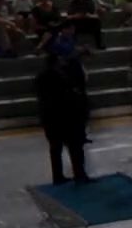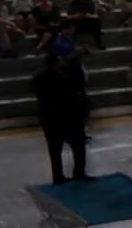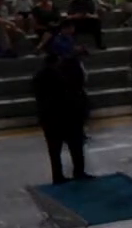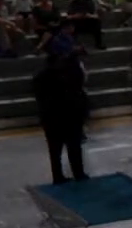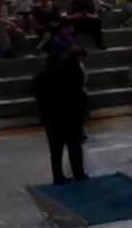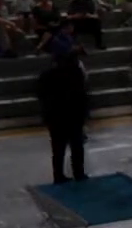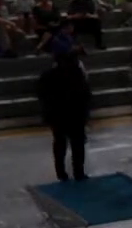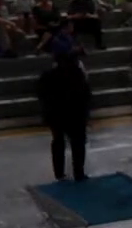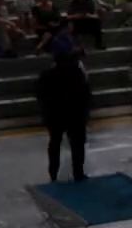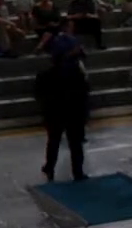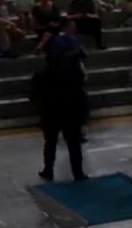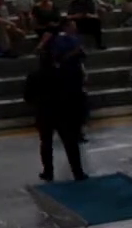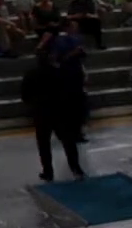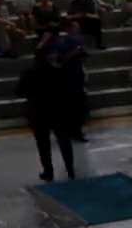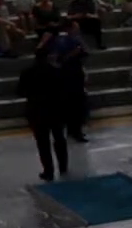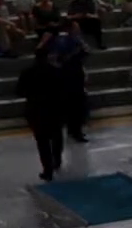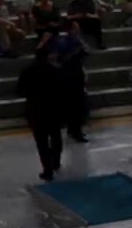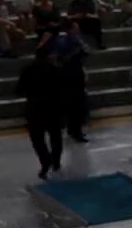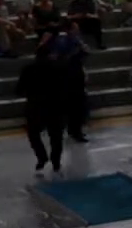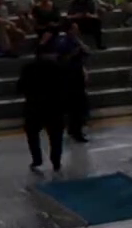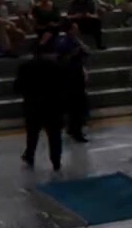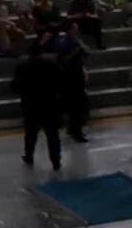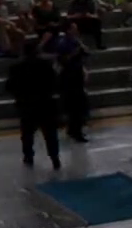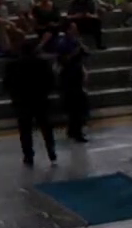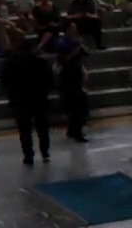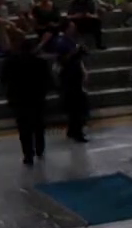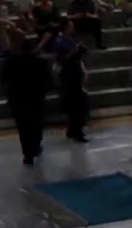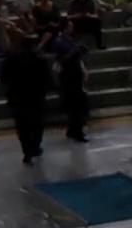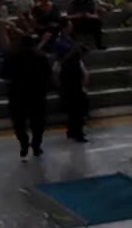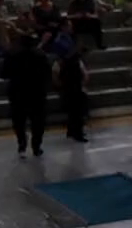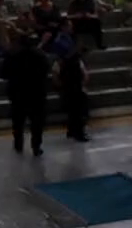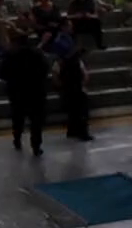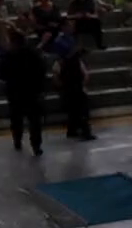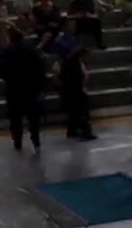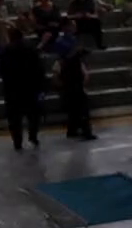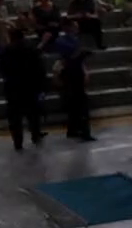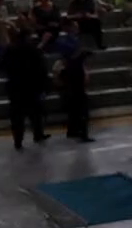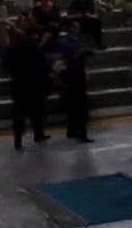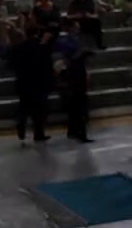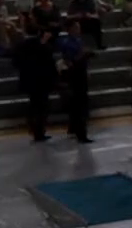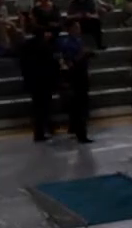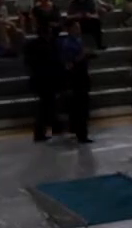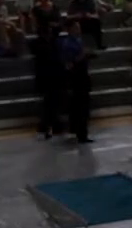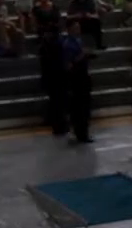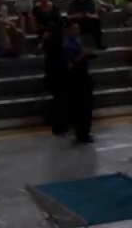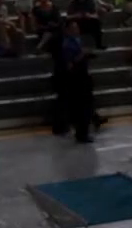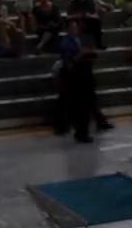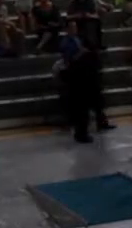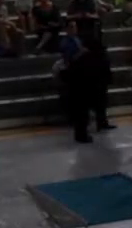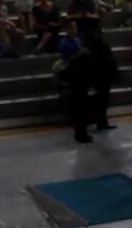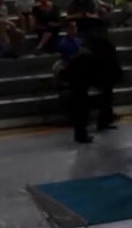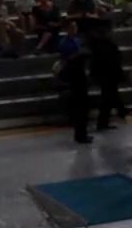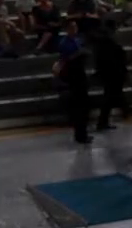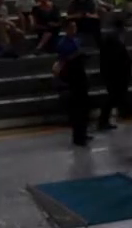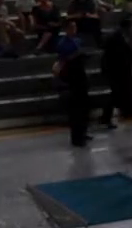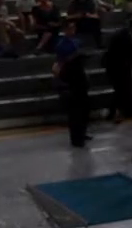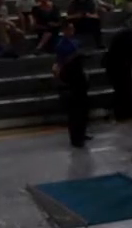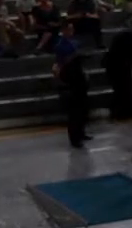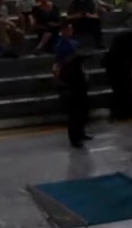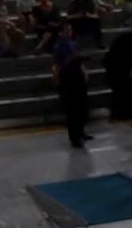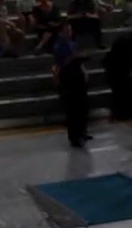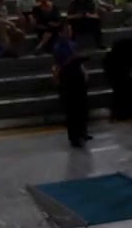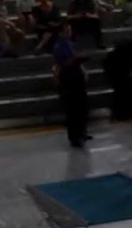and poor, and hold out your candle for all to see